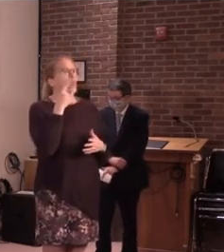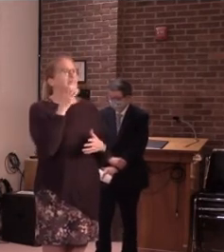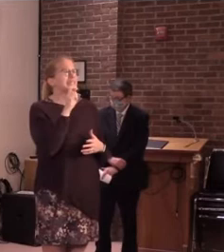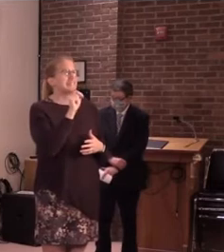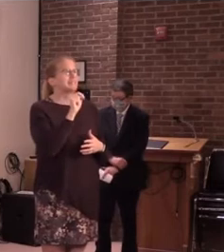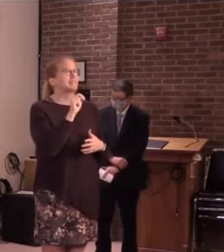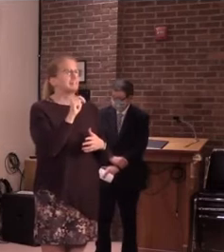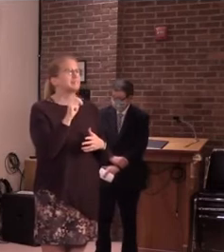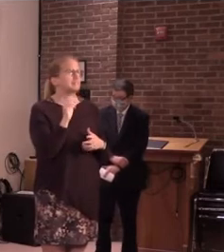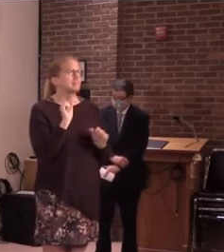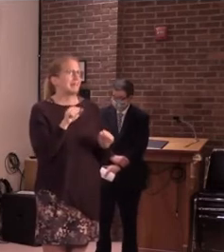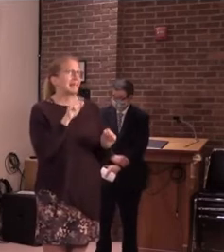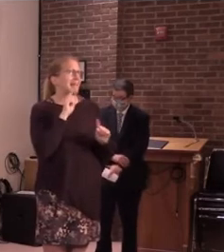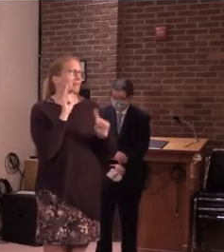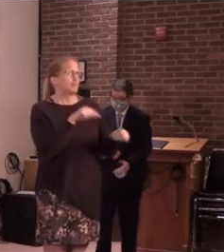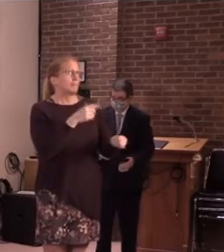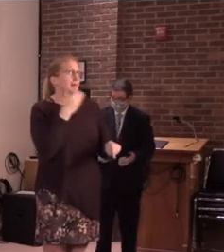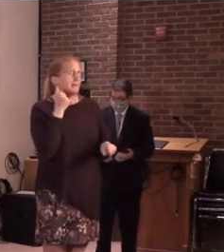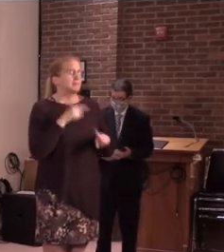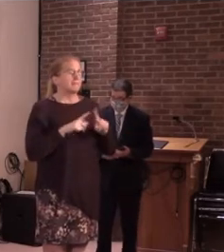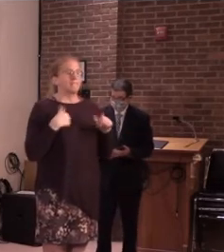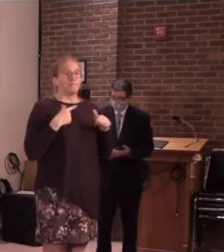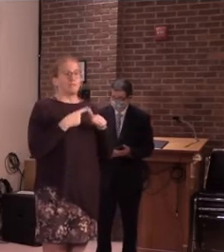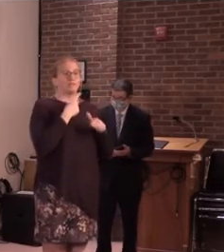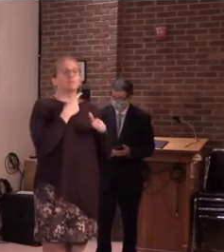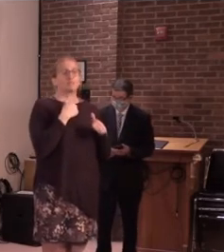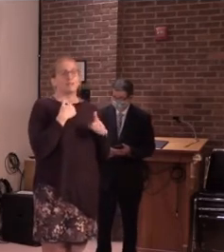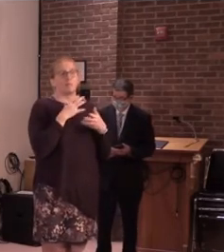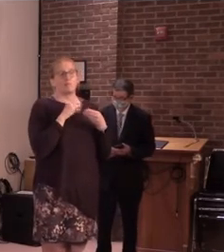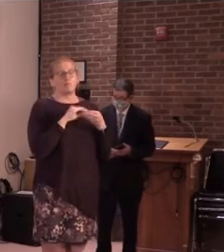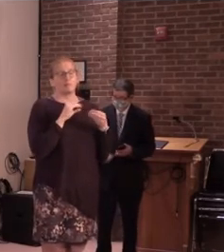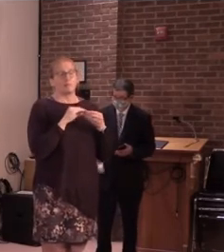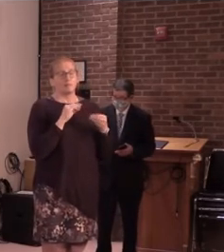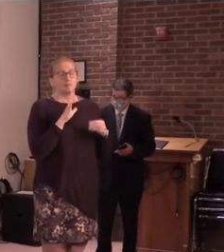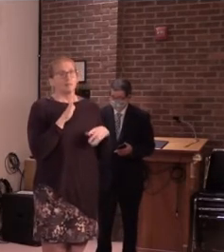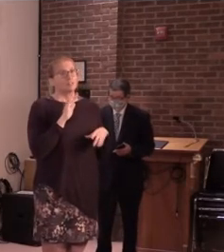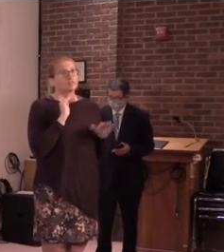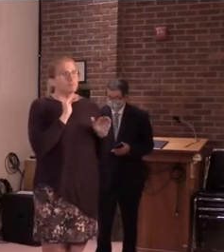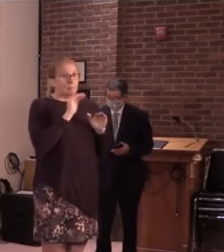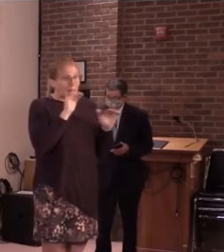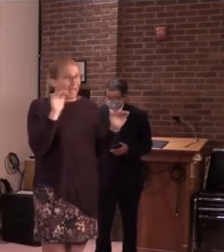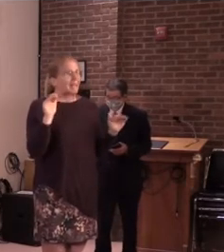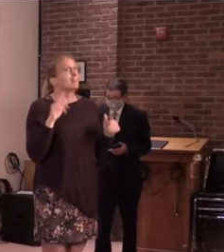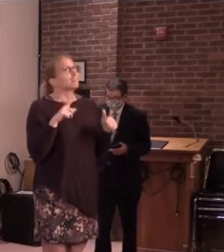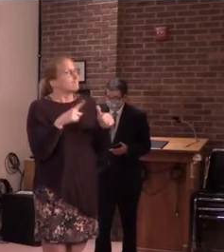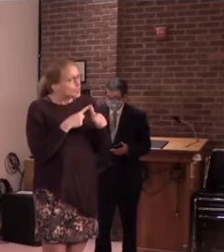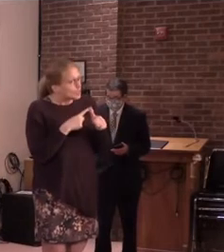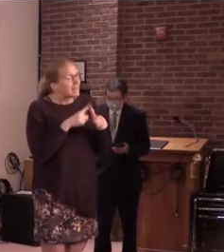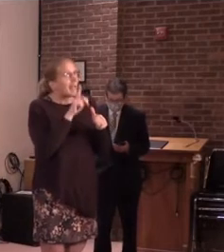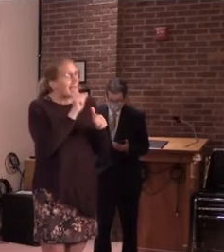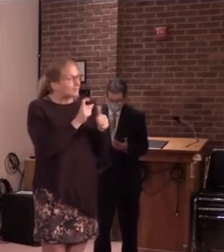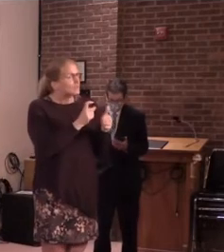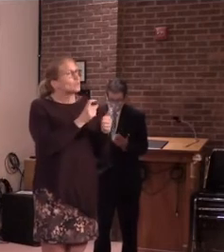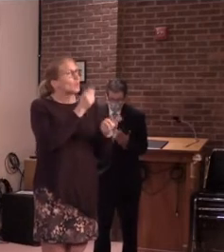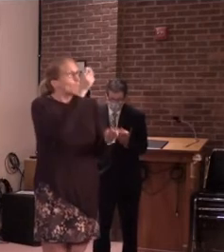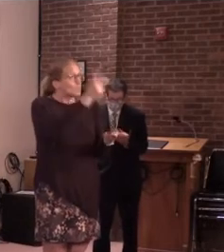this. Again, I just want to again remind everyone this has to go through the legislative process